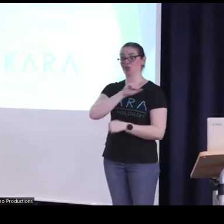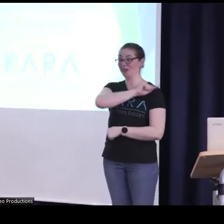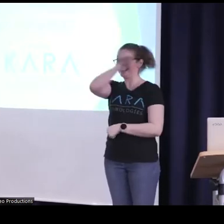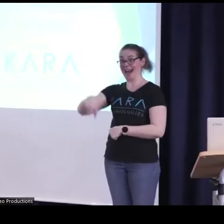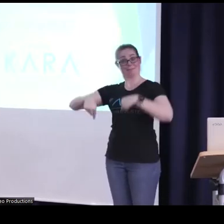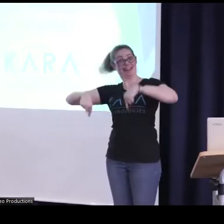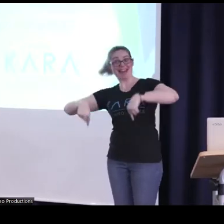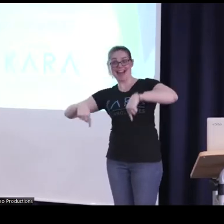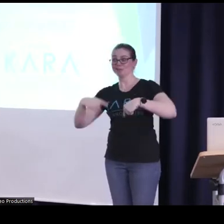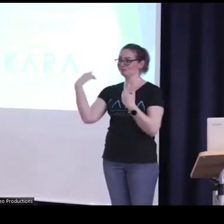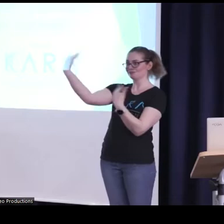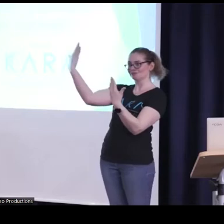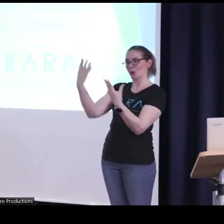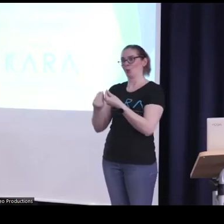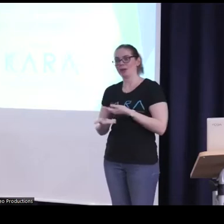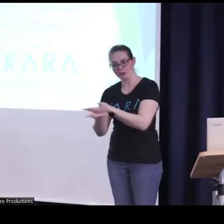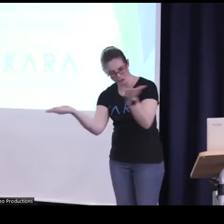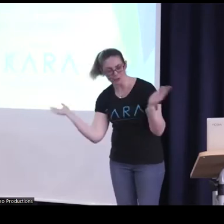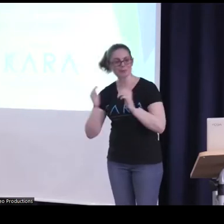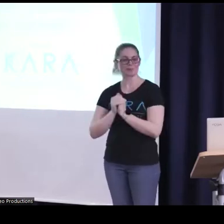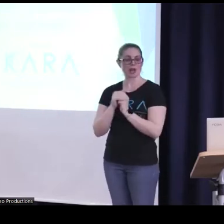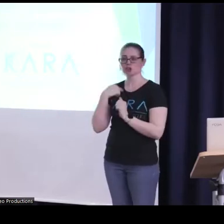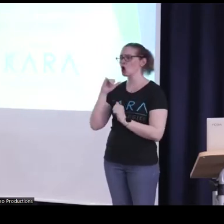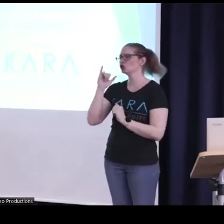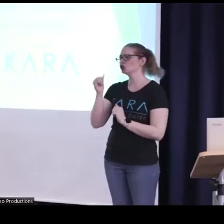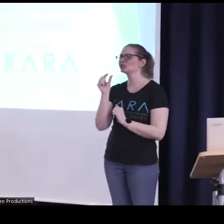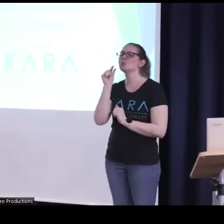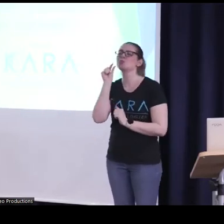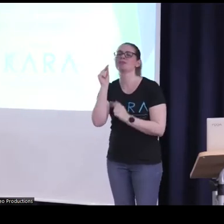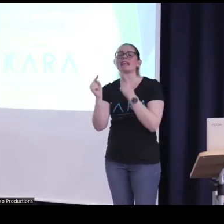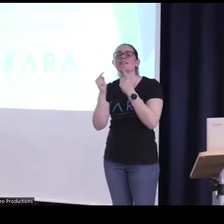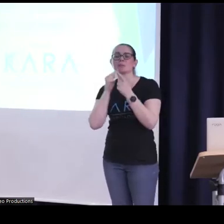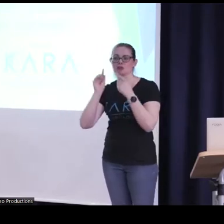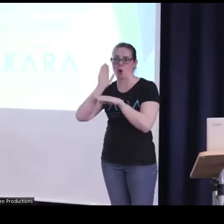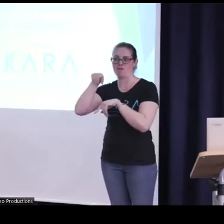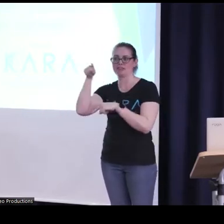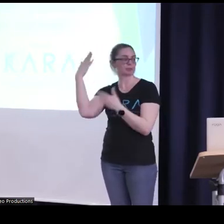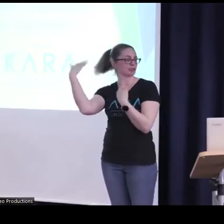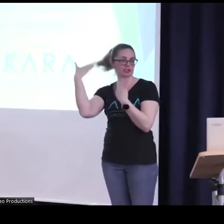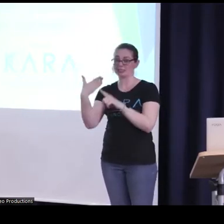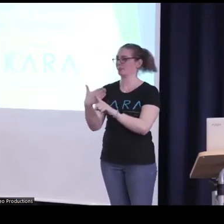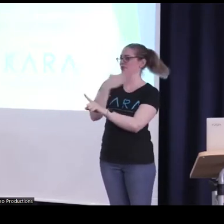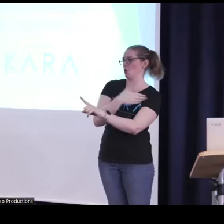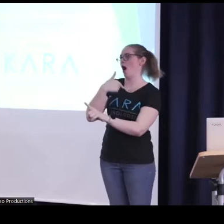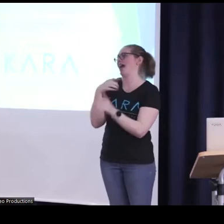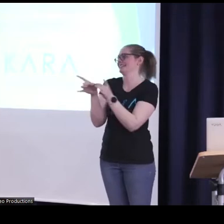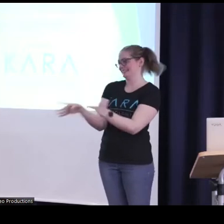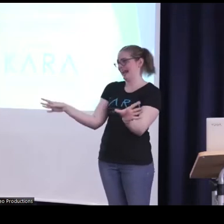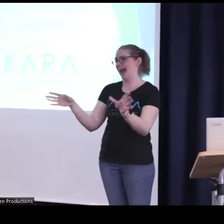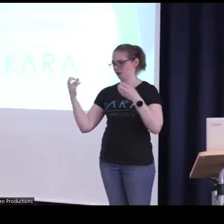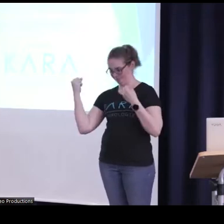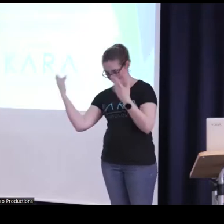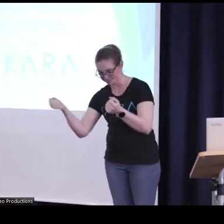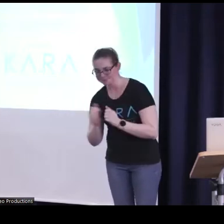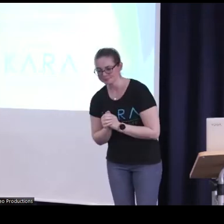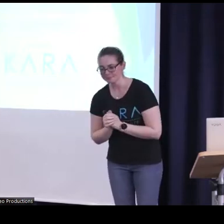I'm very grateful to have the opportunity to come here and present about Cara with you today. So a little bit about